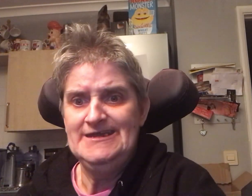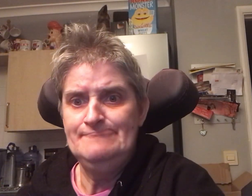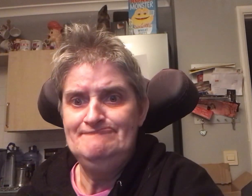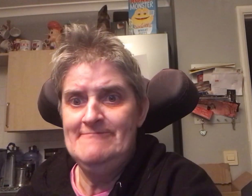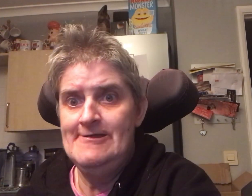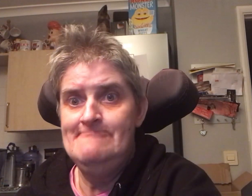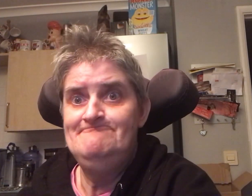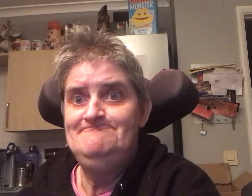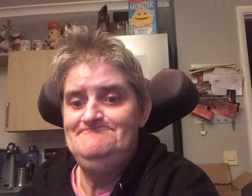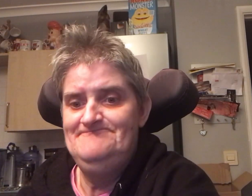legitimate